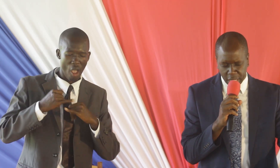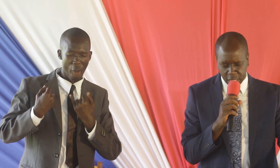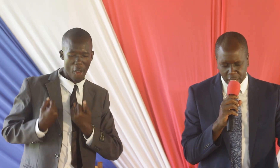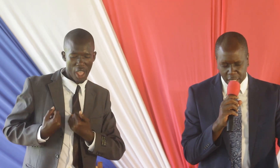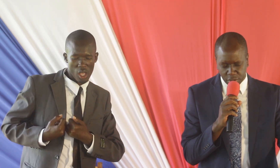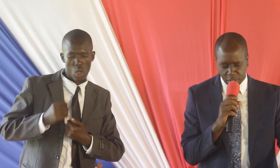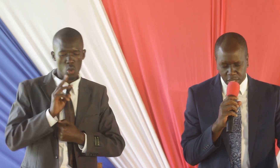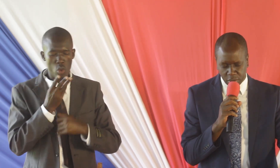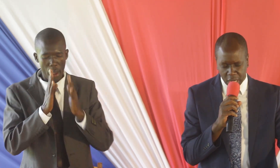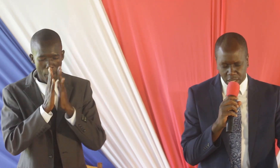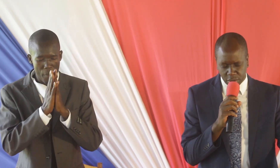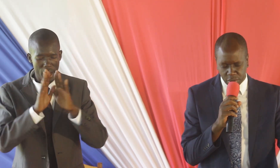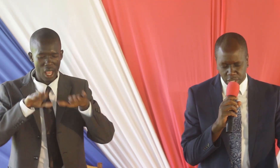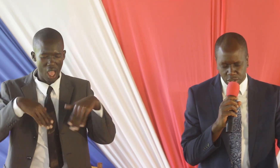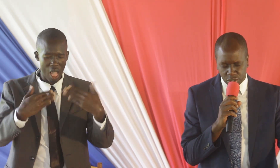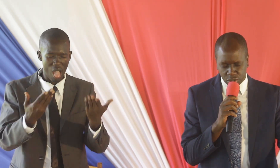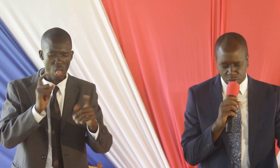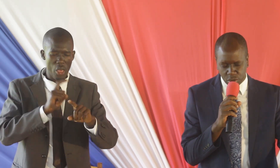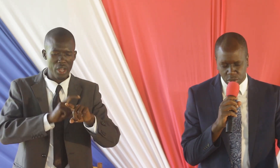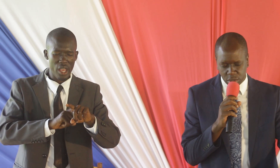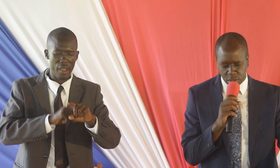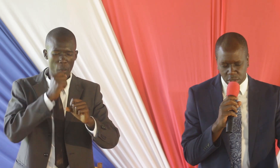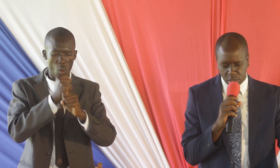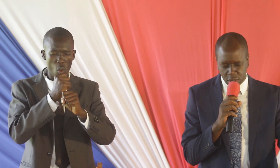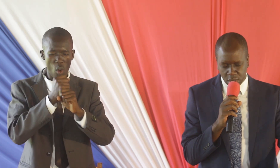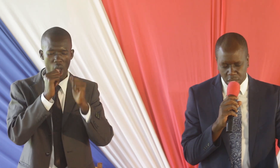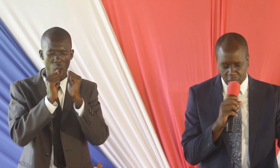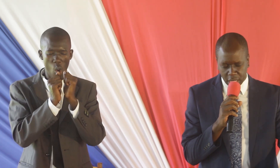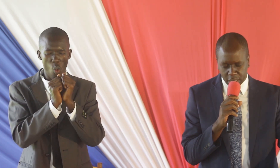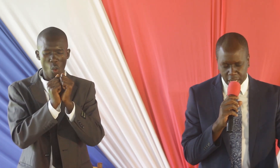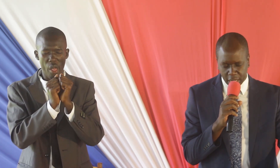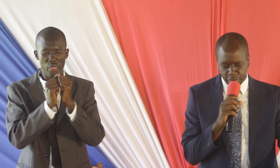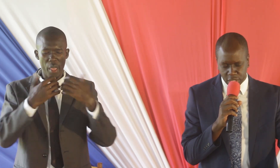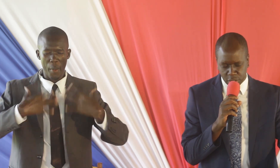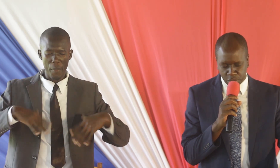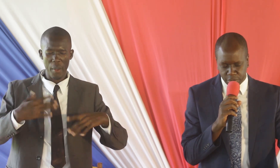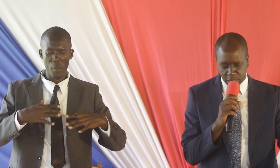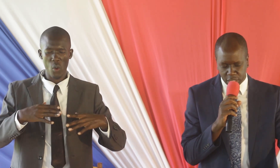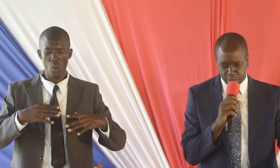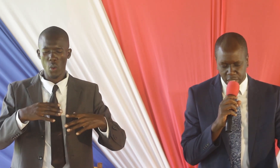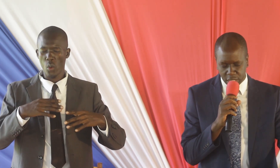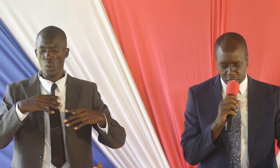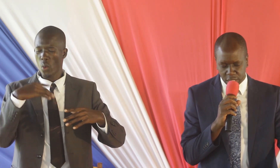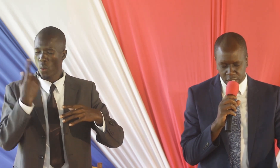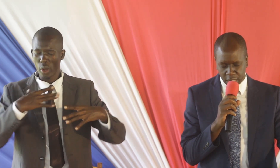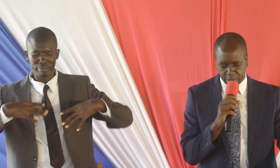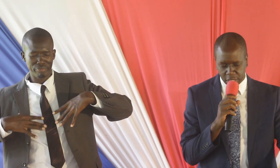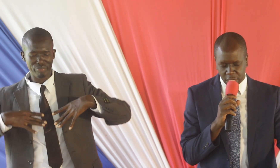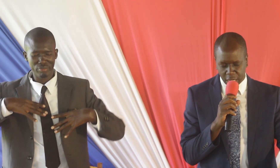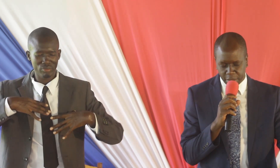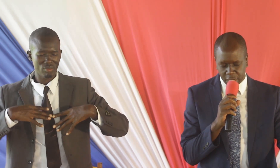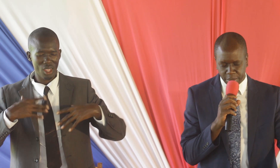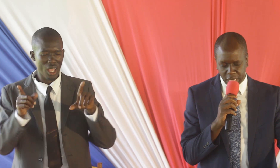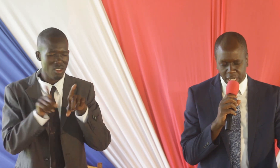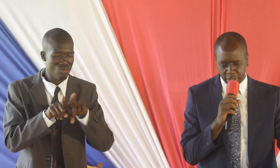We pray that as we work with those who are in the Adventist Possibilities Ministries, like